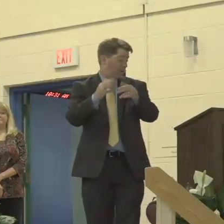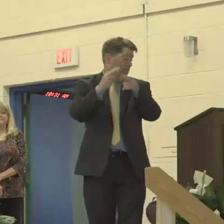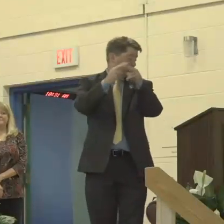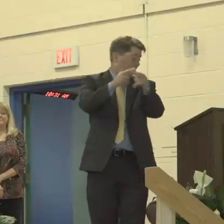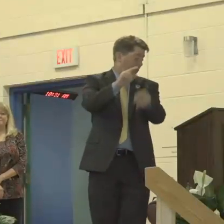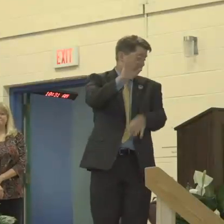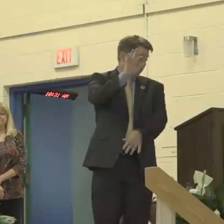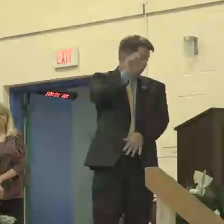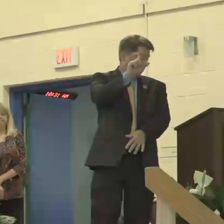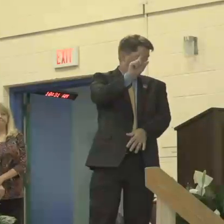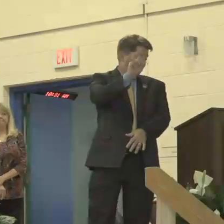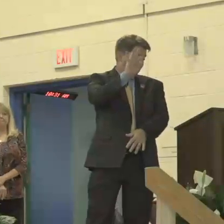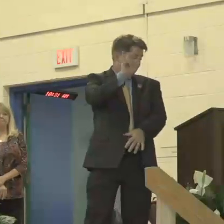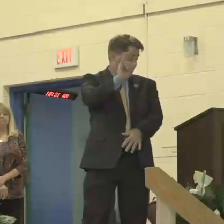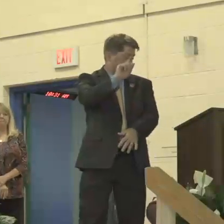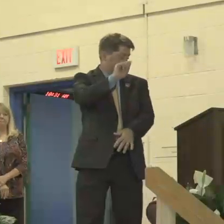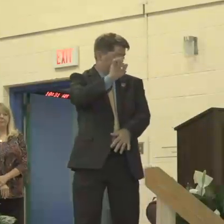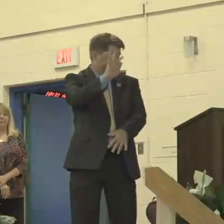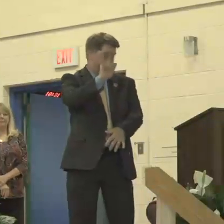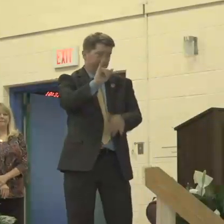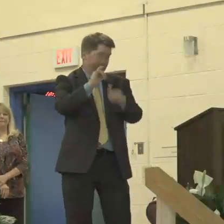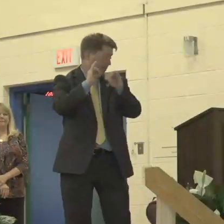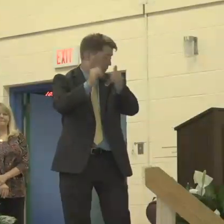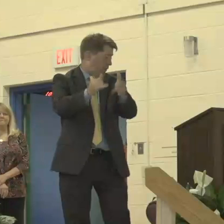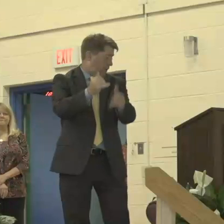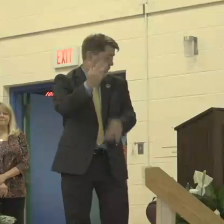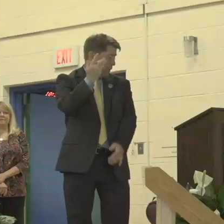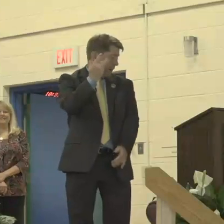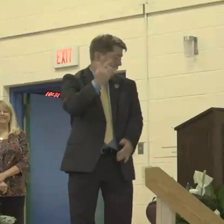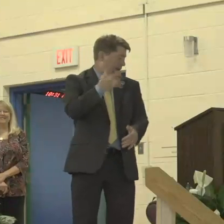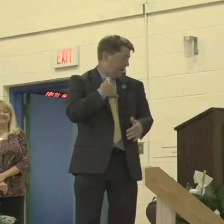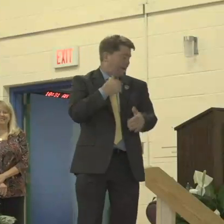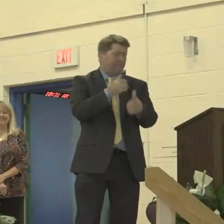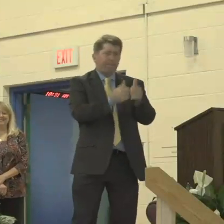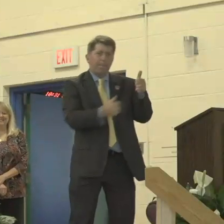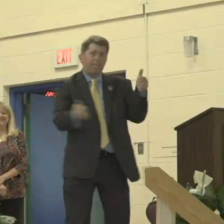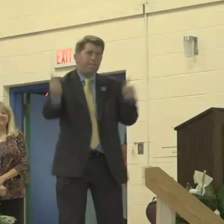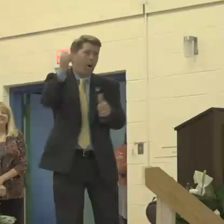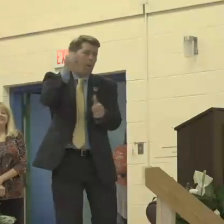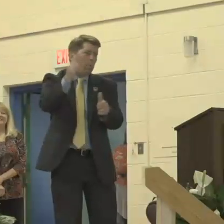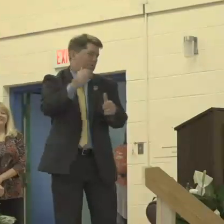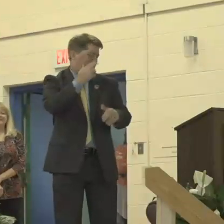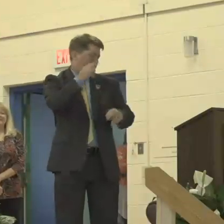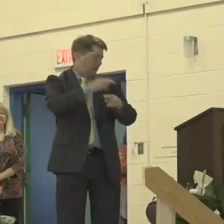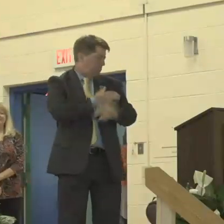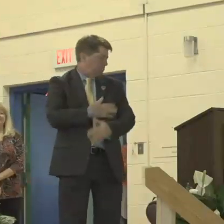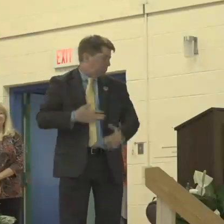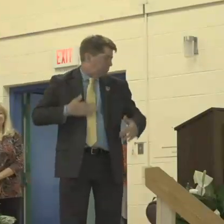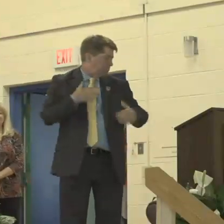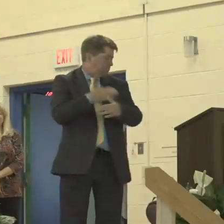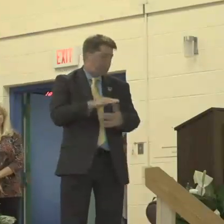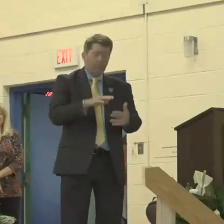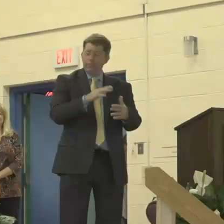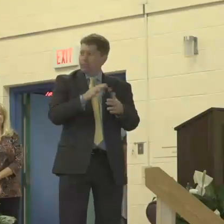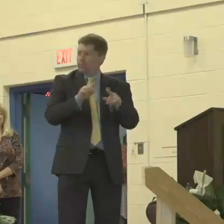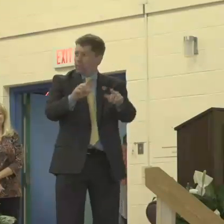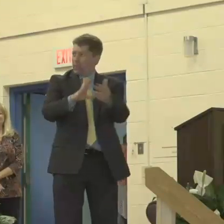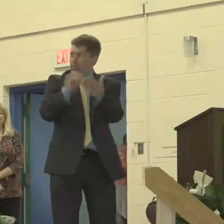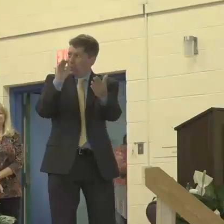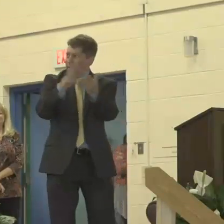The next award is the Laffy Taffy Award. This goes to the student who has the most fun